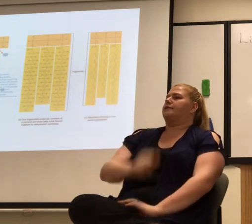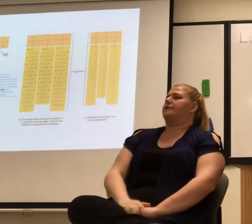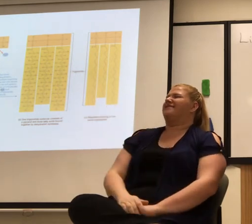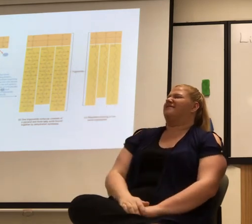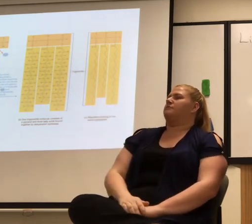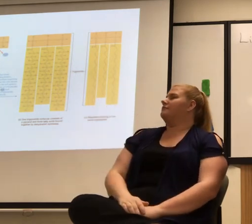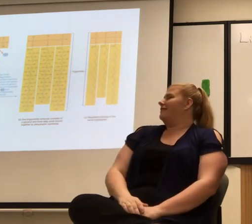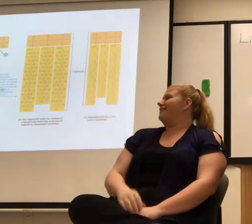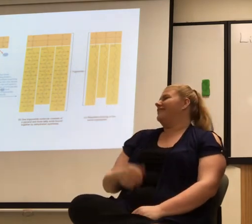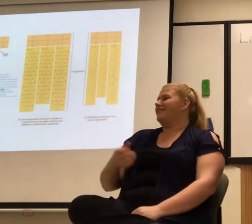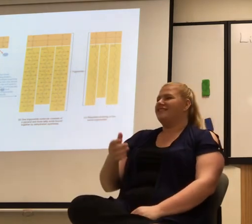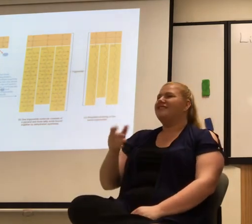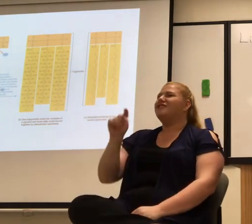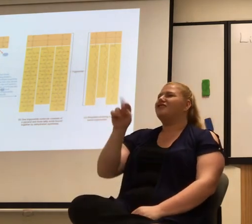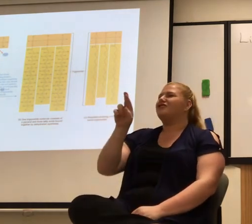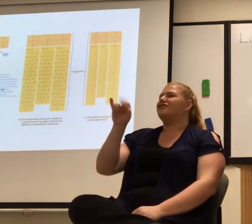triglyceride